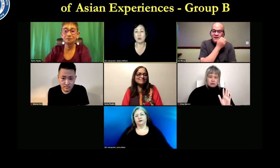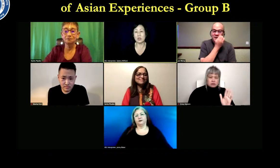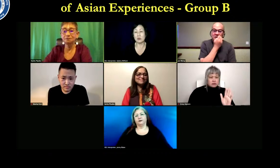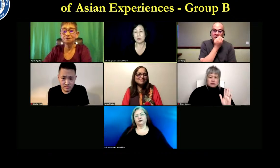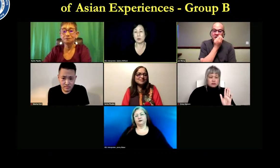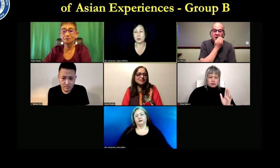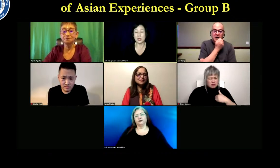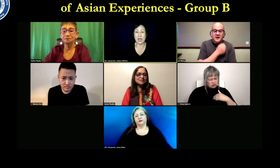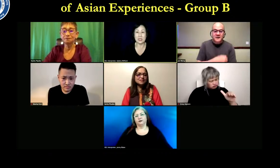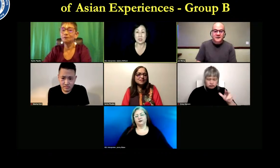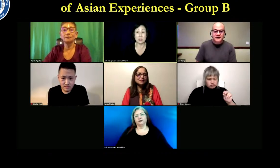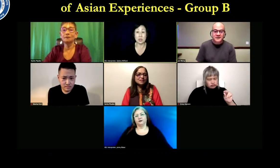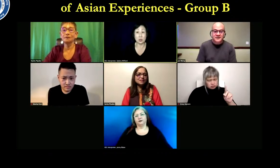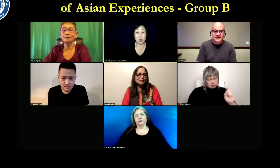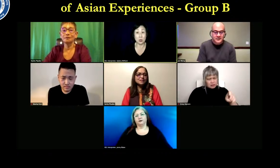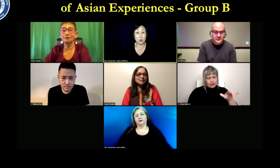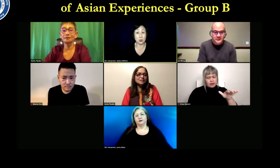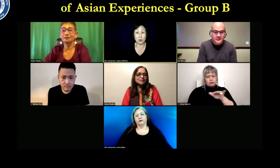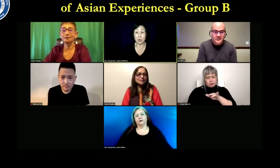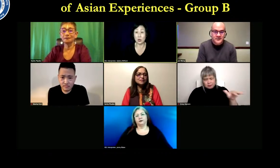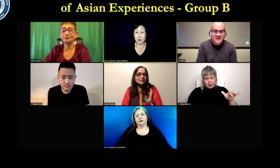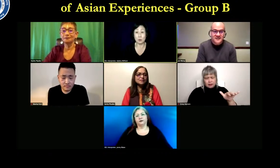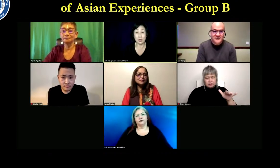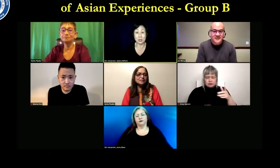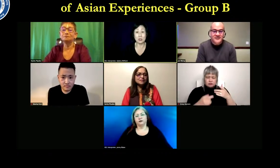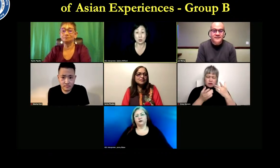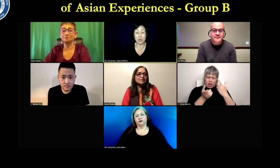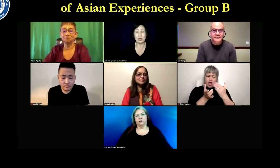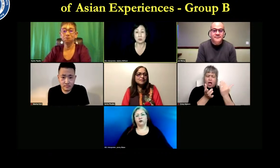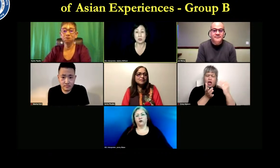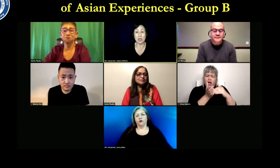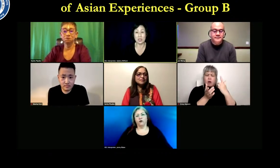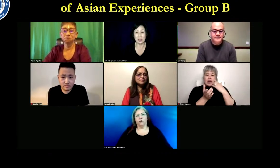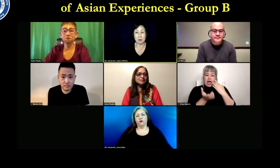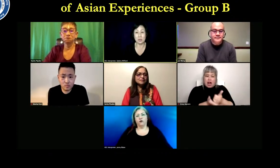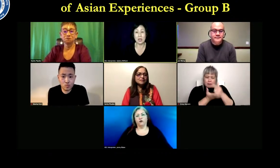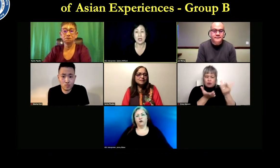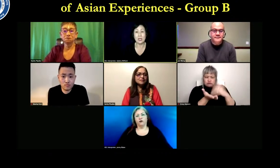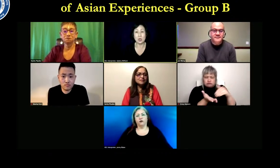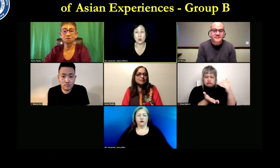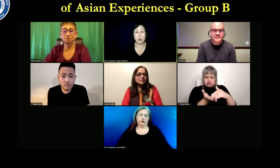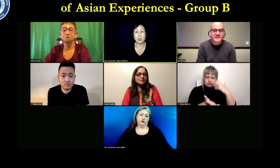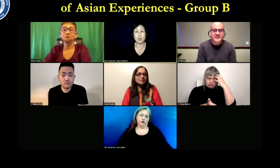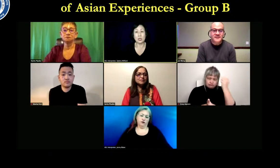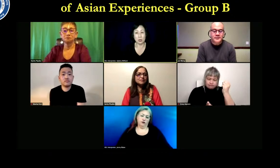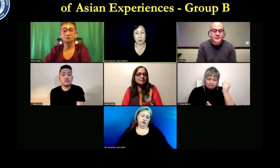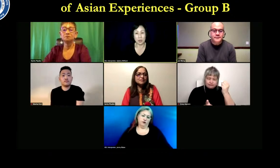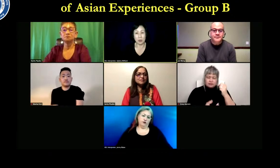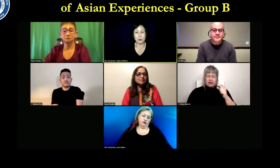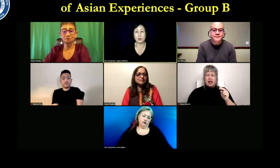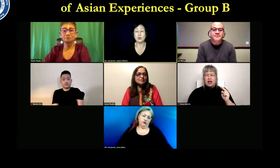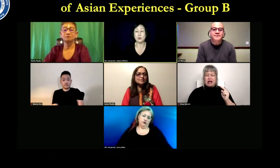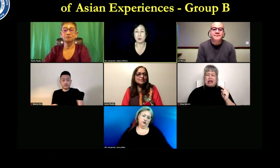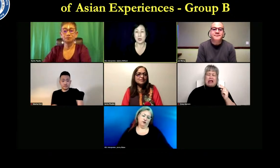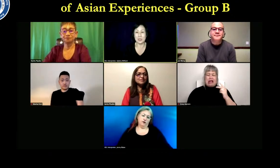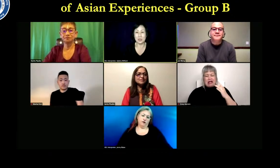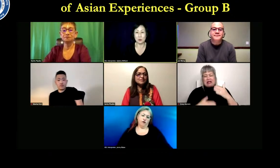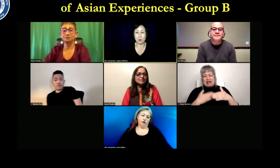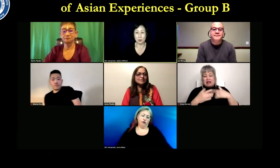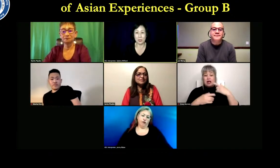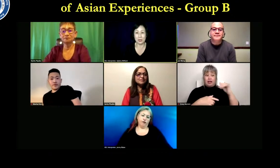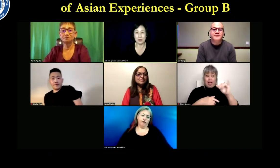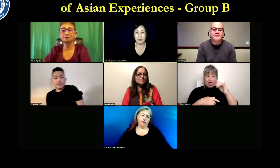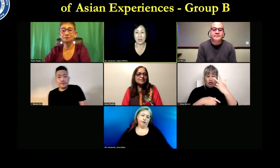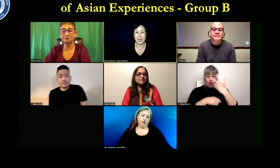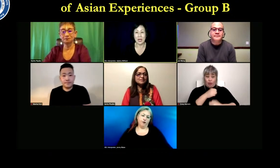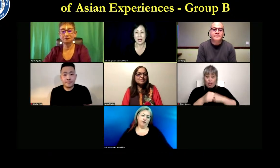you know, I don't want to remember all the last names. And I say, no, you know, you must learn how to spell the last names. So, you know, here, let me help you memorize it.